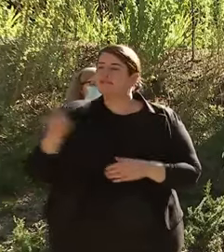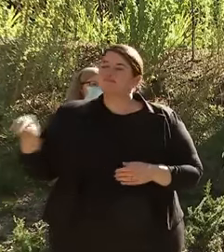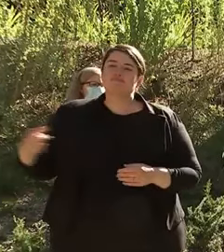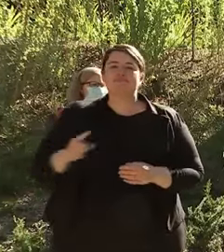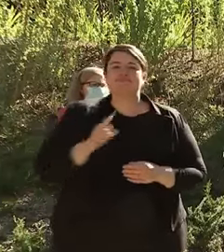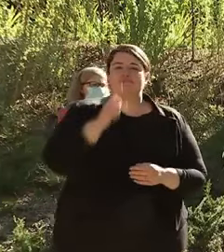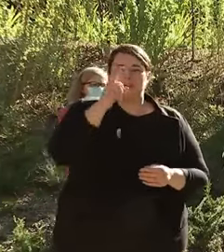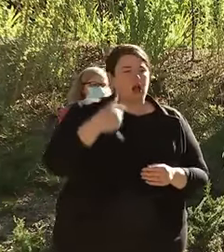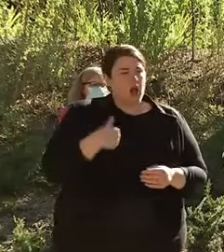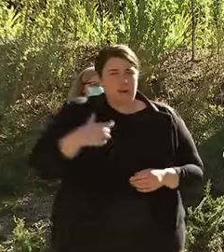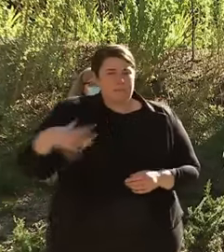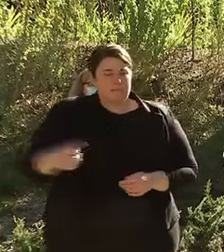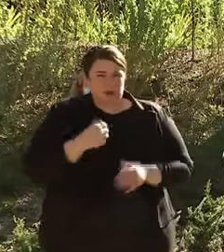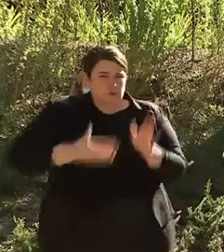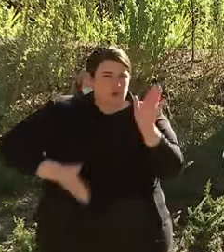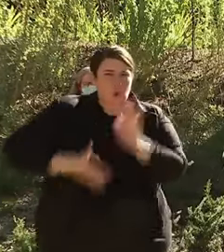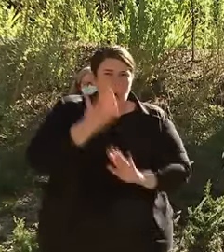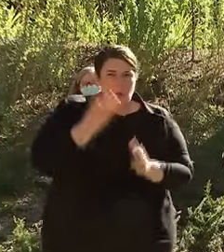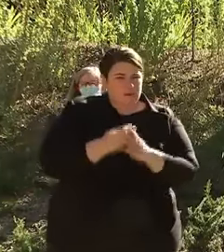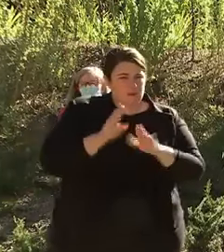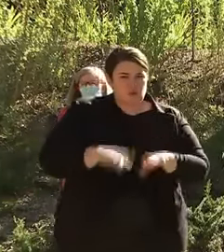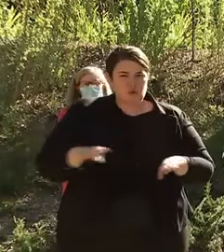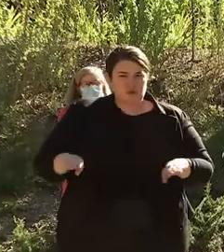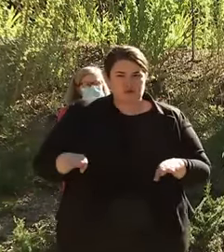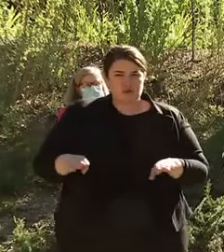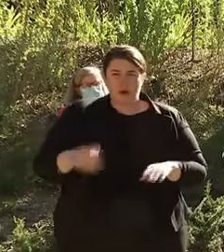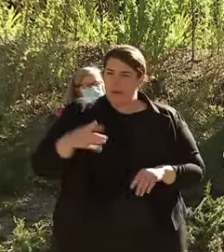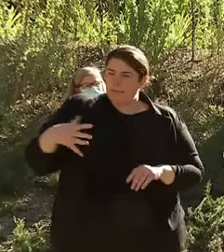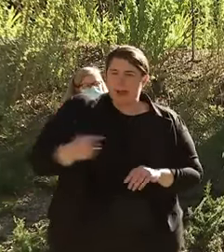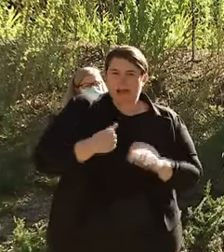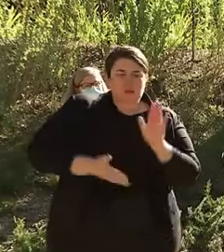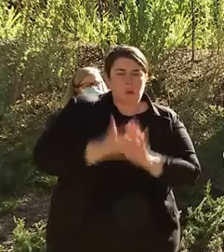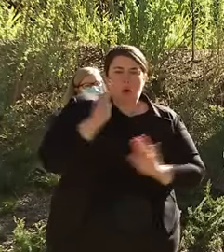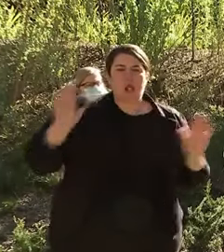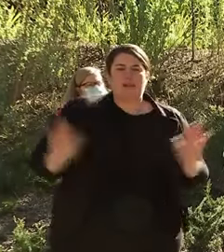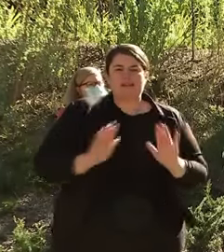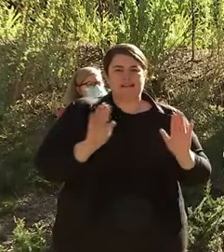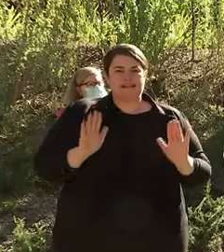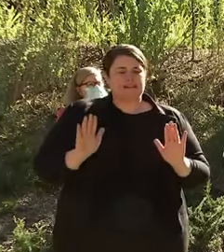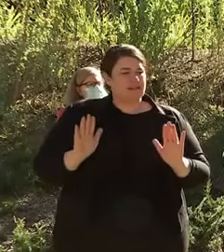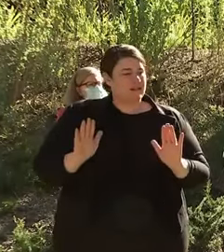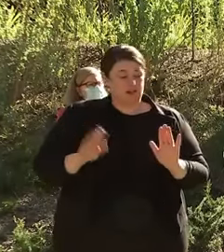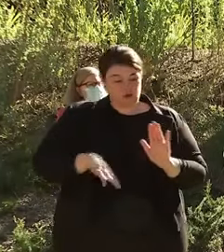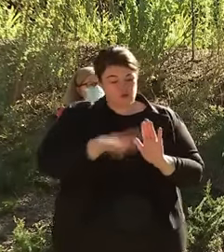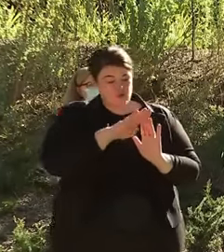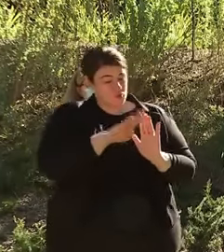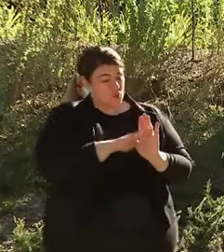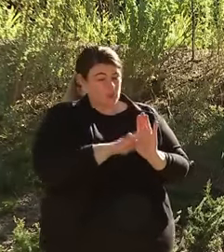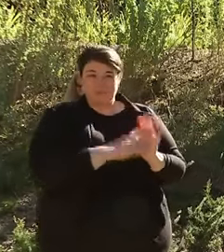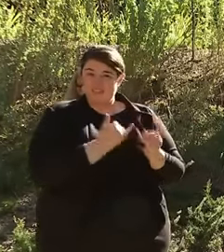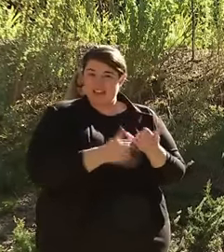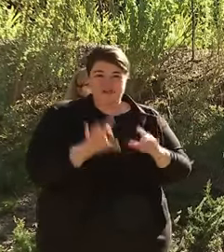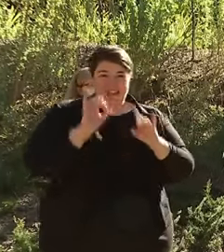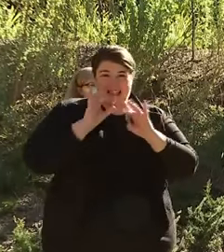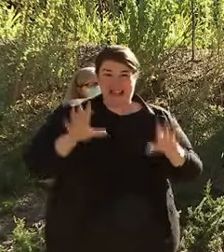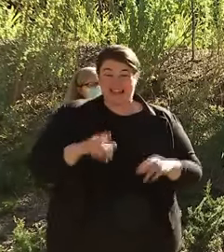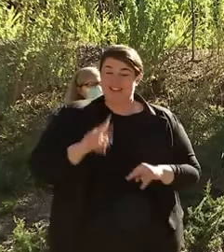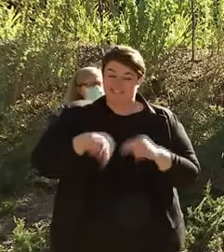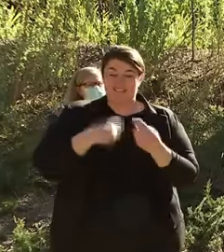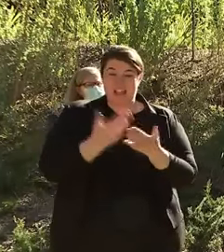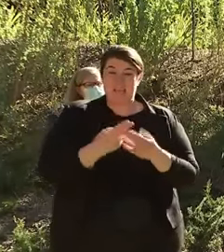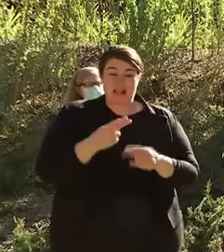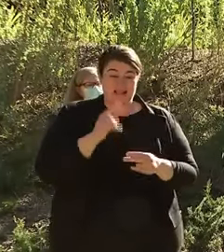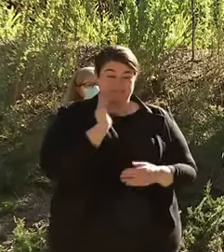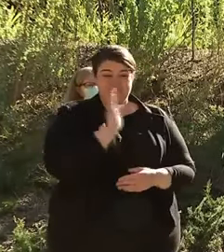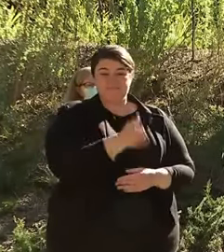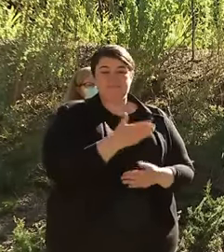they have to attend some of these events with their children or need to go on holidays, the public health orders are quite clear. This family were issued